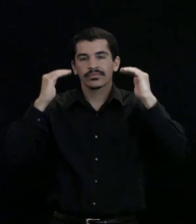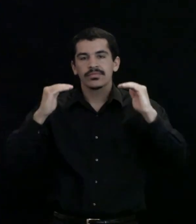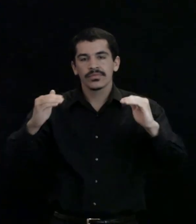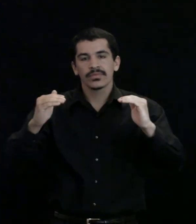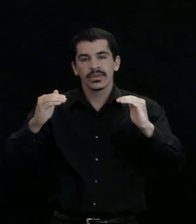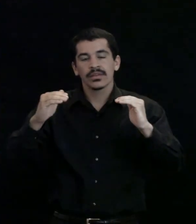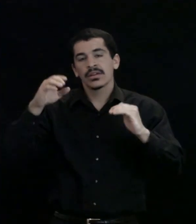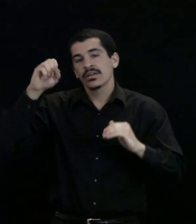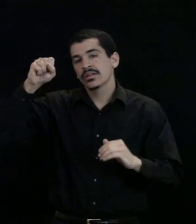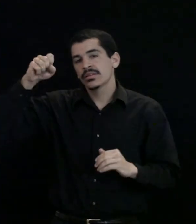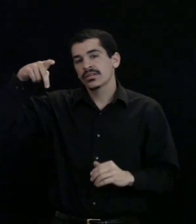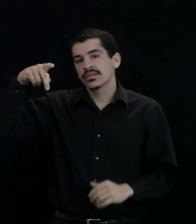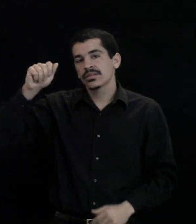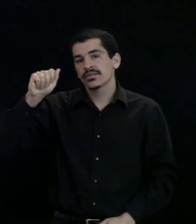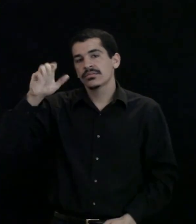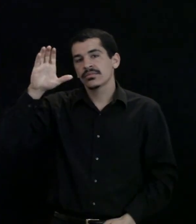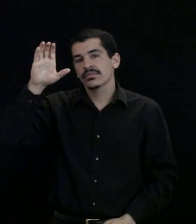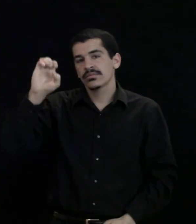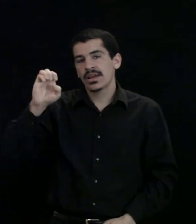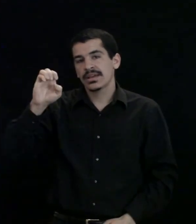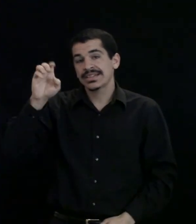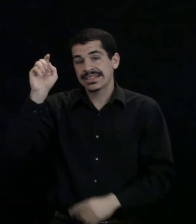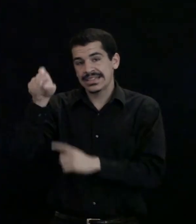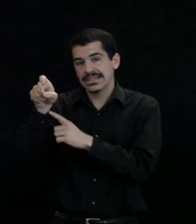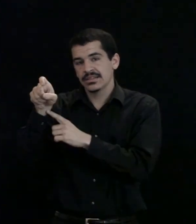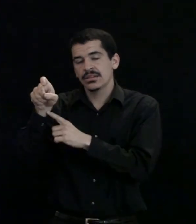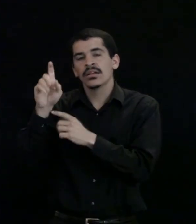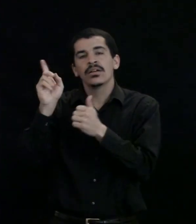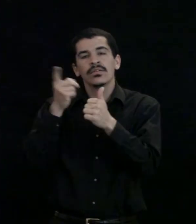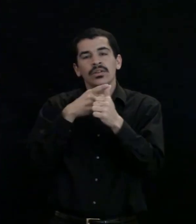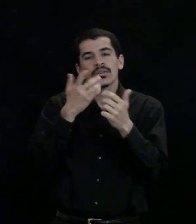Space needs. Cultural.